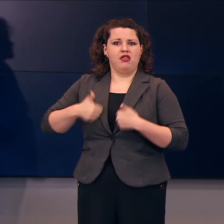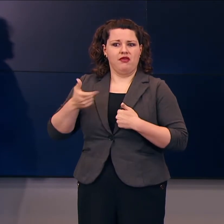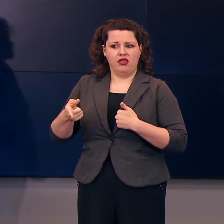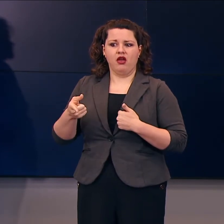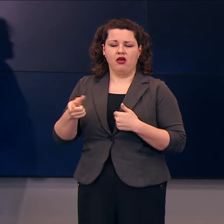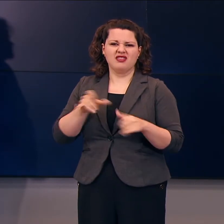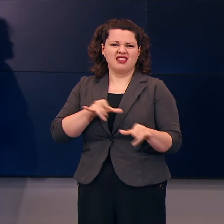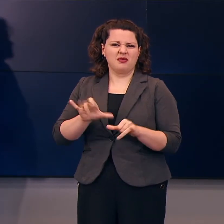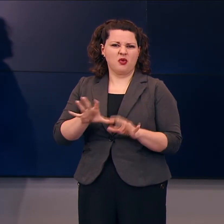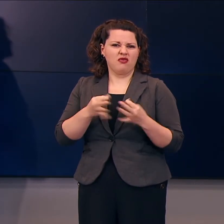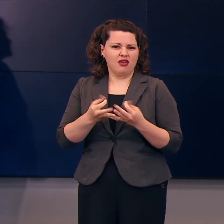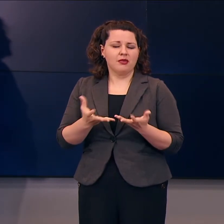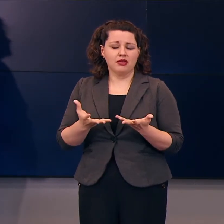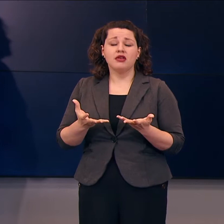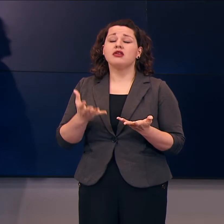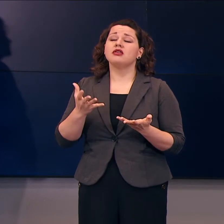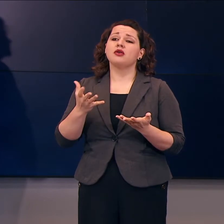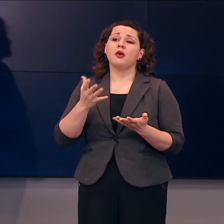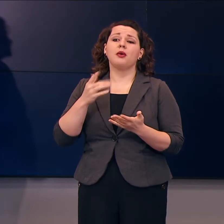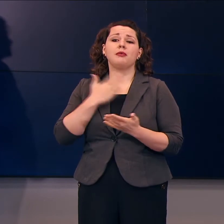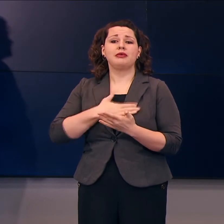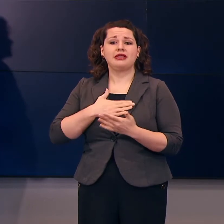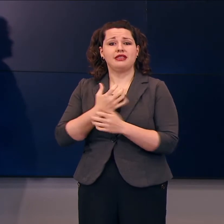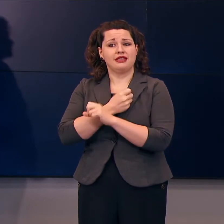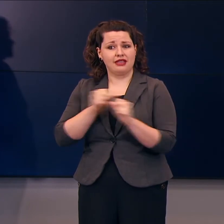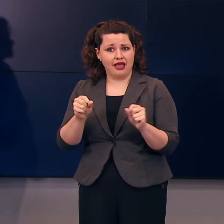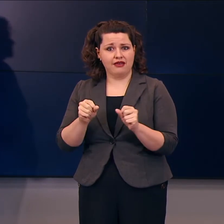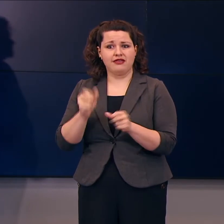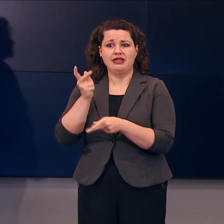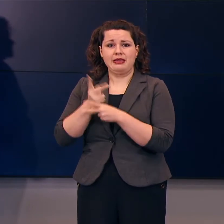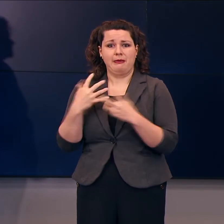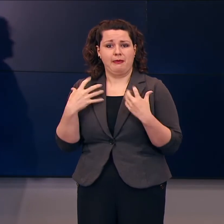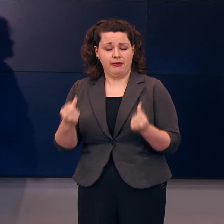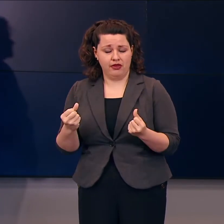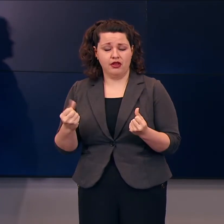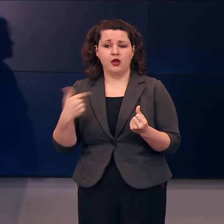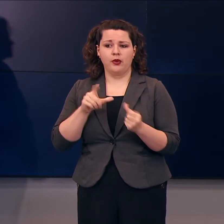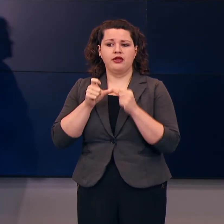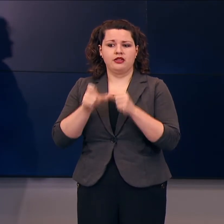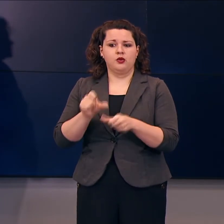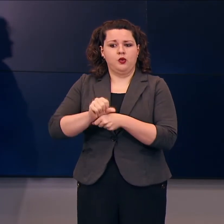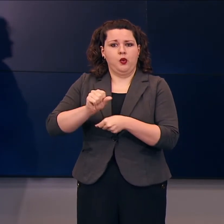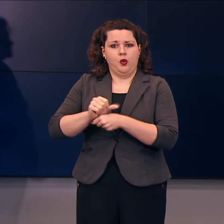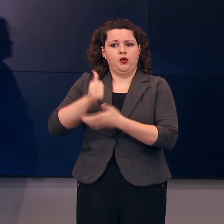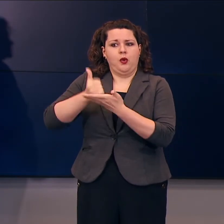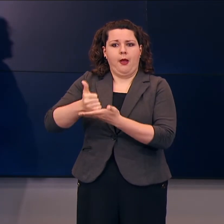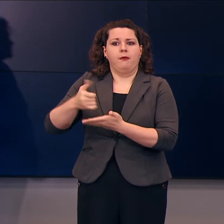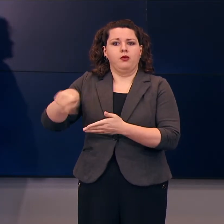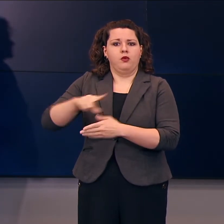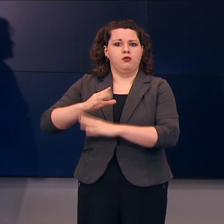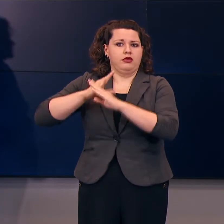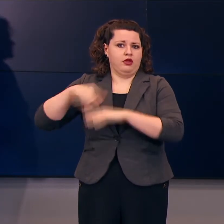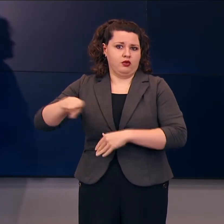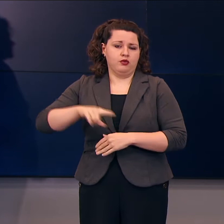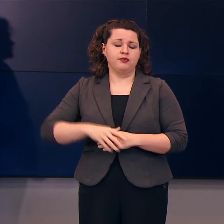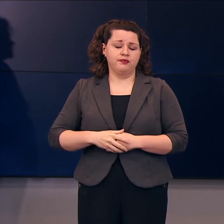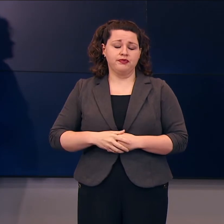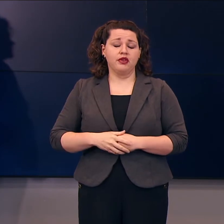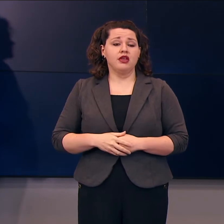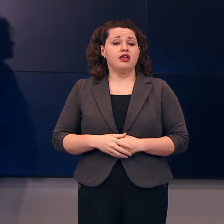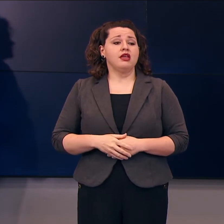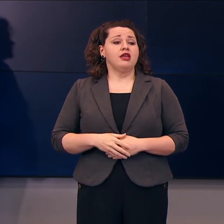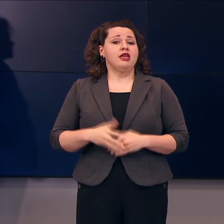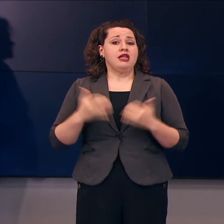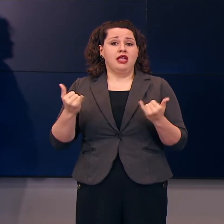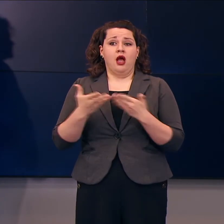family. Please be safe and stay well, and know that we will continue to do our part to protect you and to work with you. And with that, we